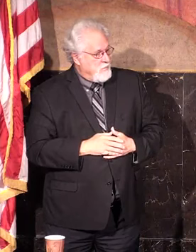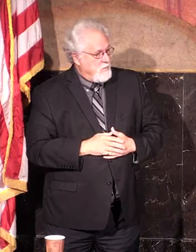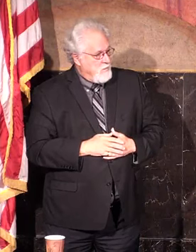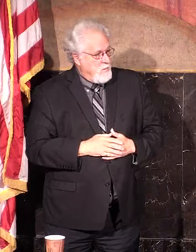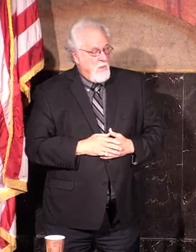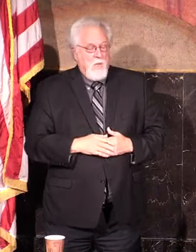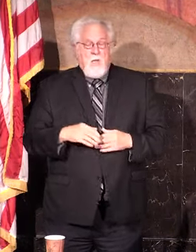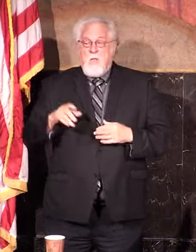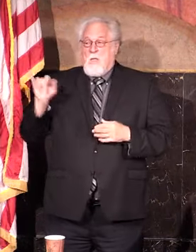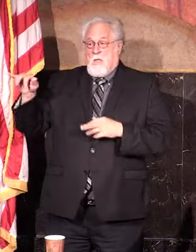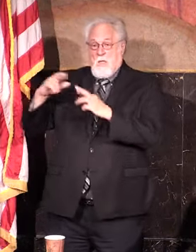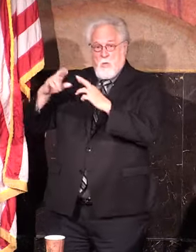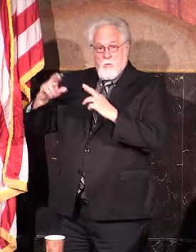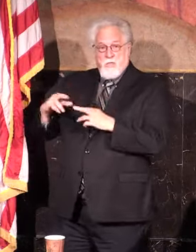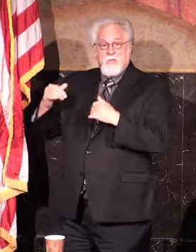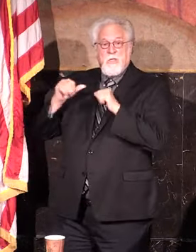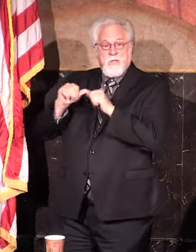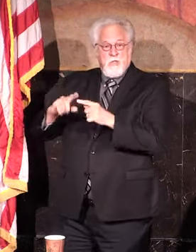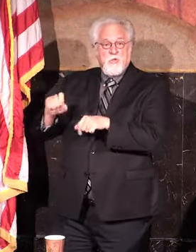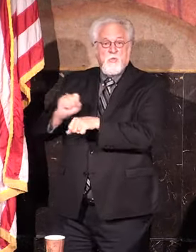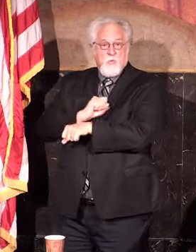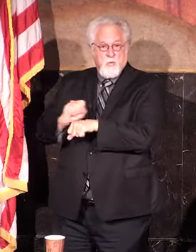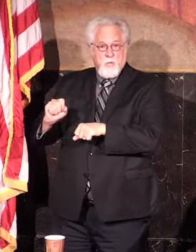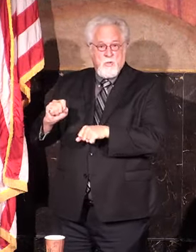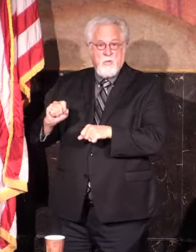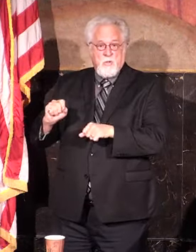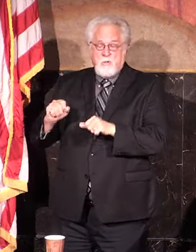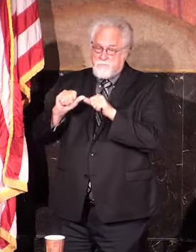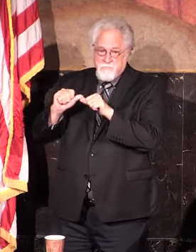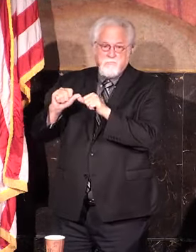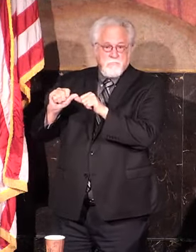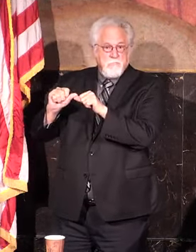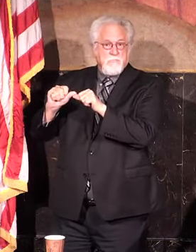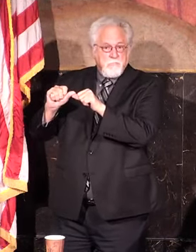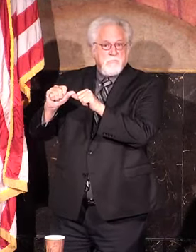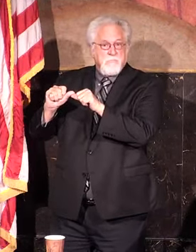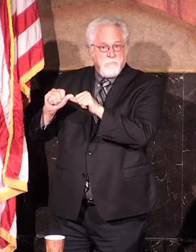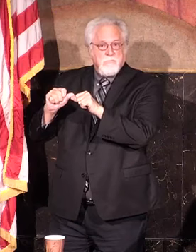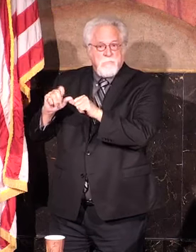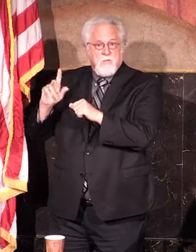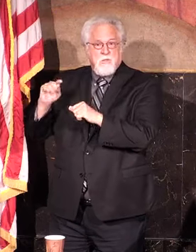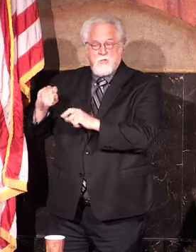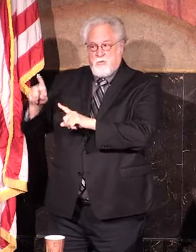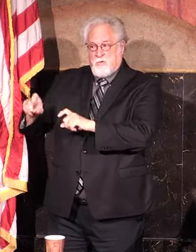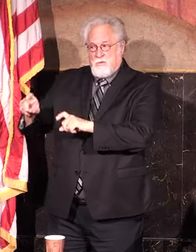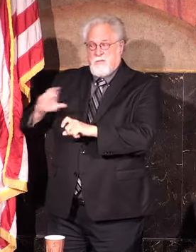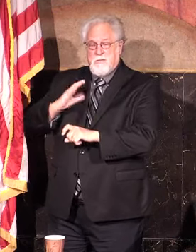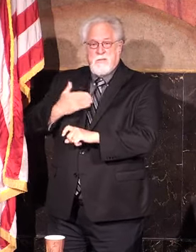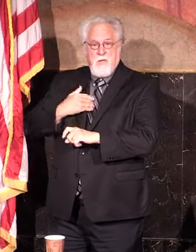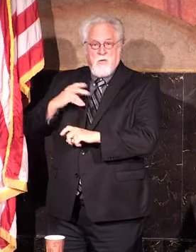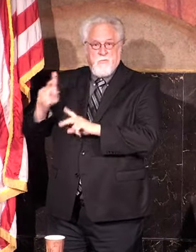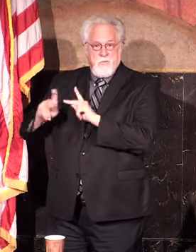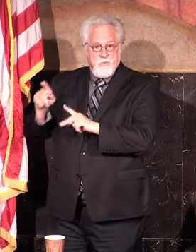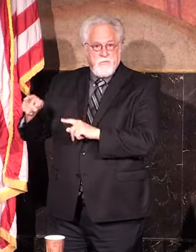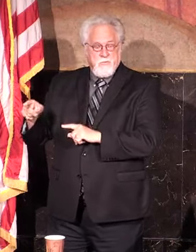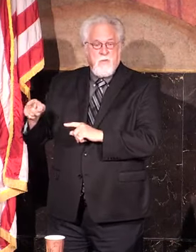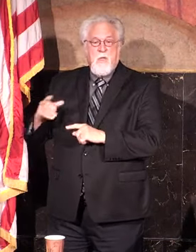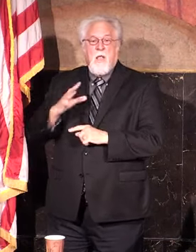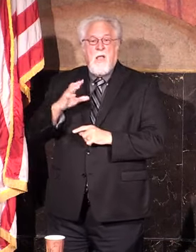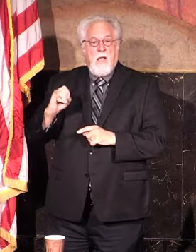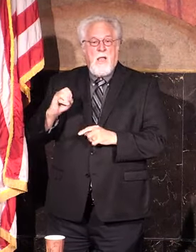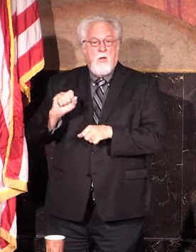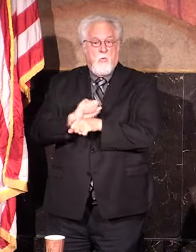in the region, you know, we continue to work tirelessly to test our constituents, and